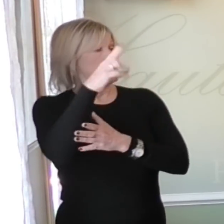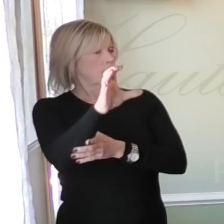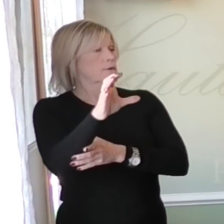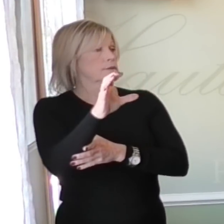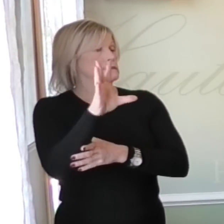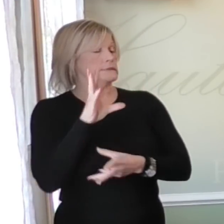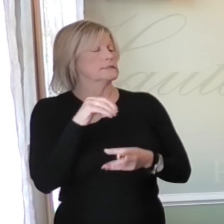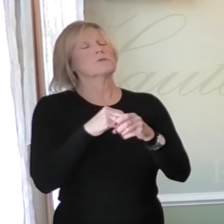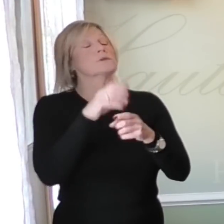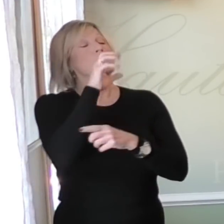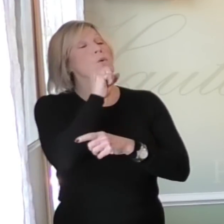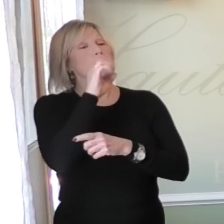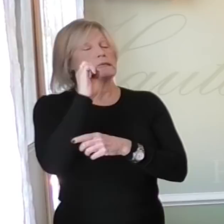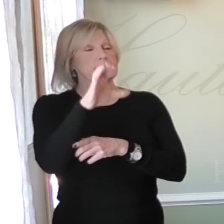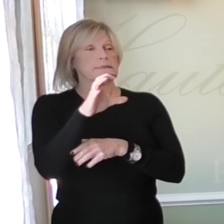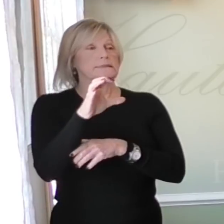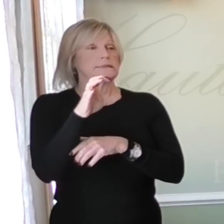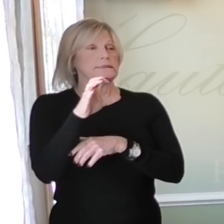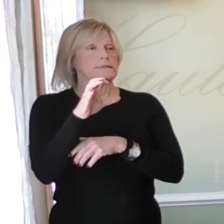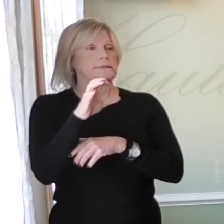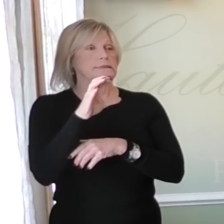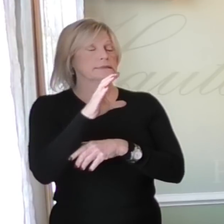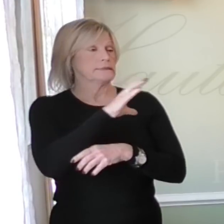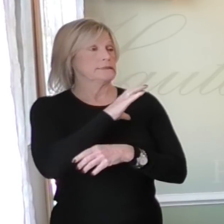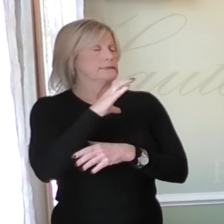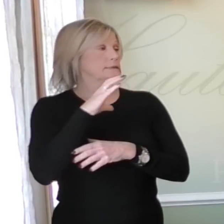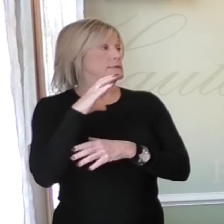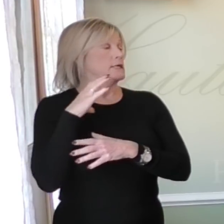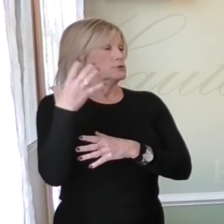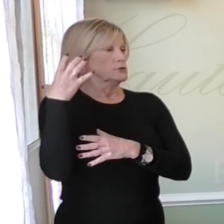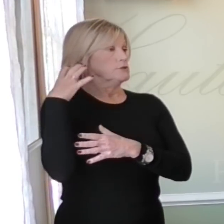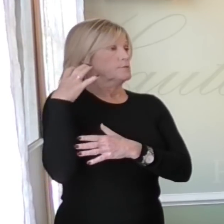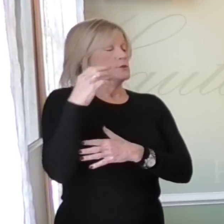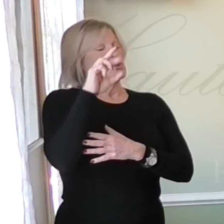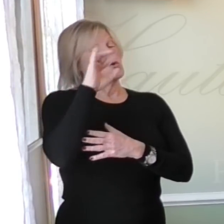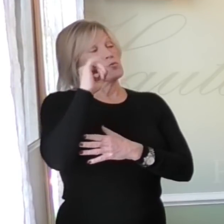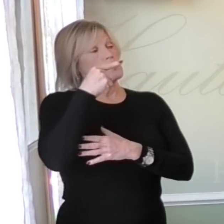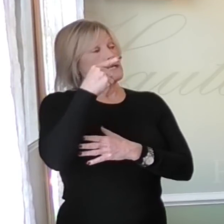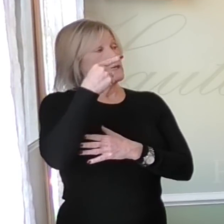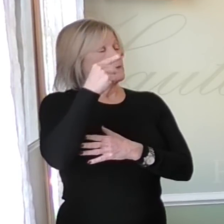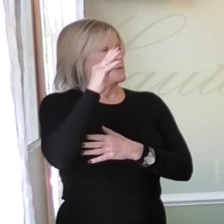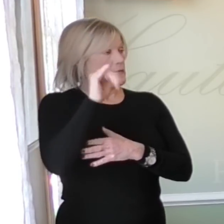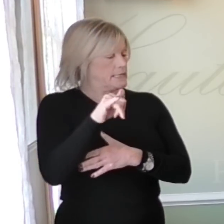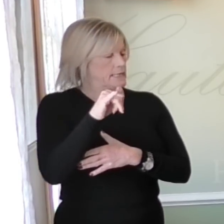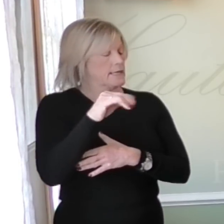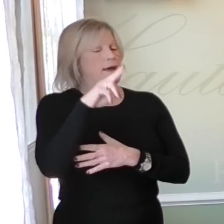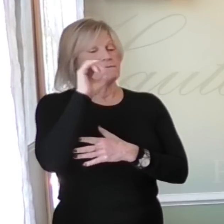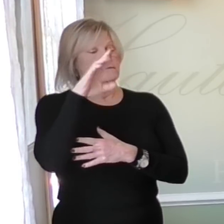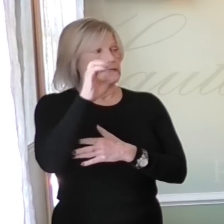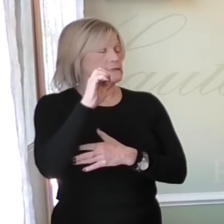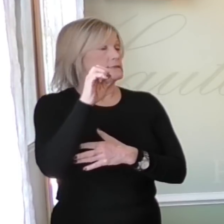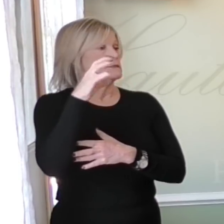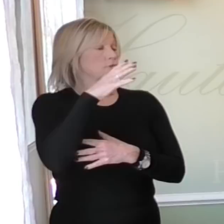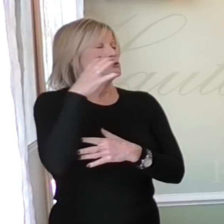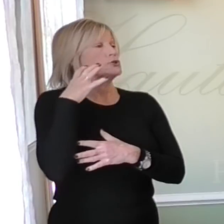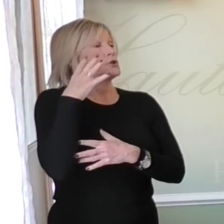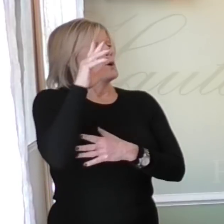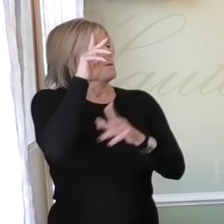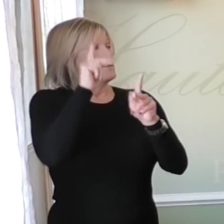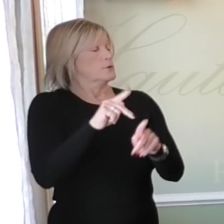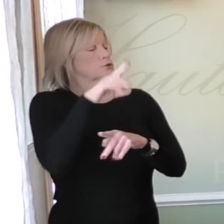County, including Old Ellicott City, Council Chairperson Rigby, Vice Chairperson